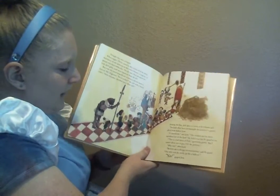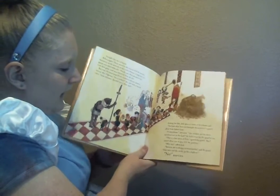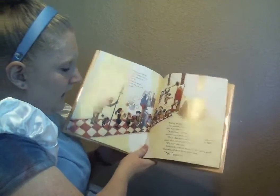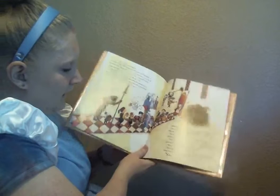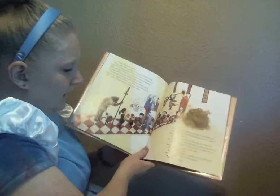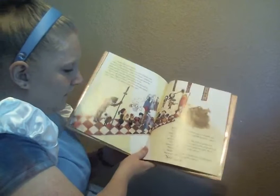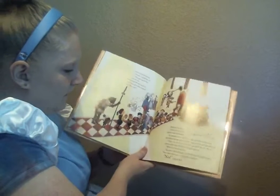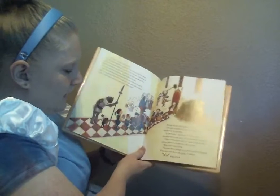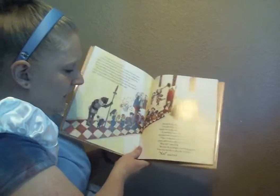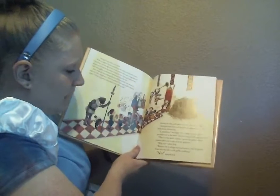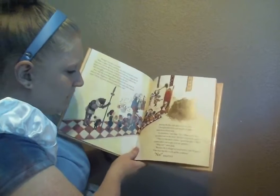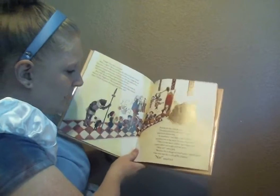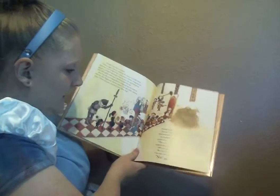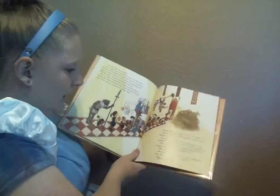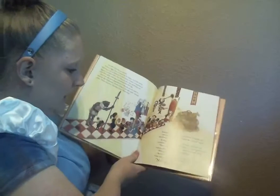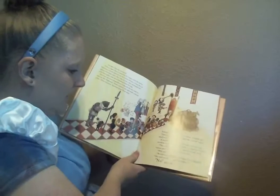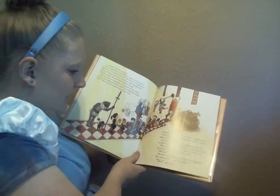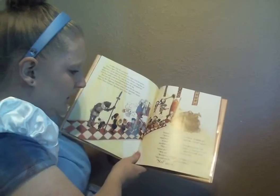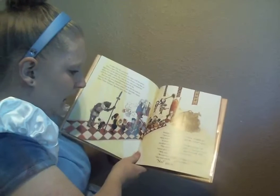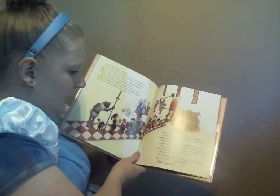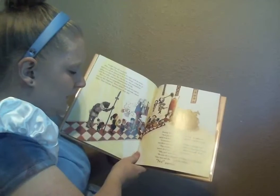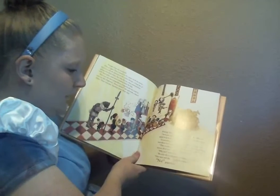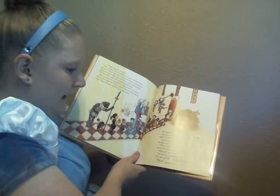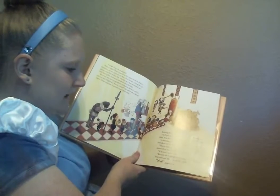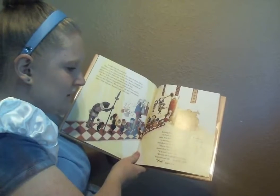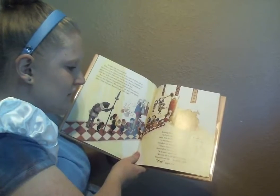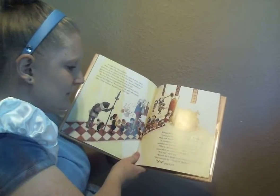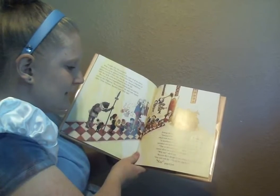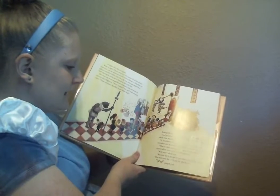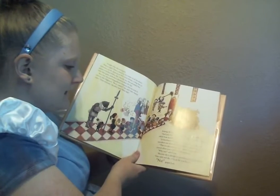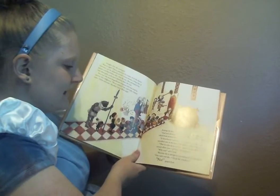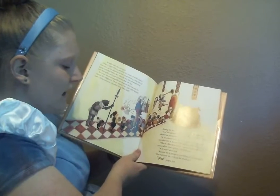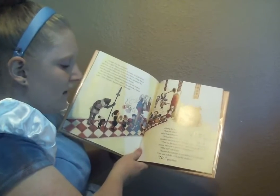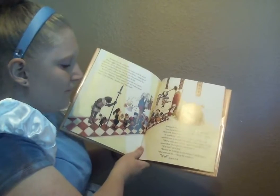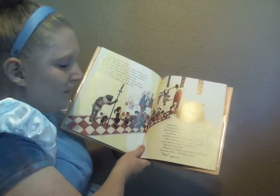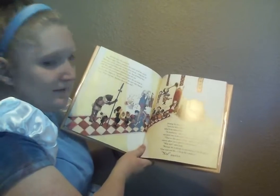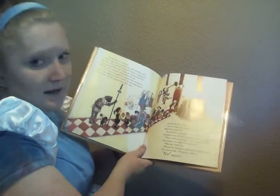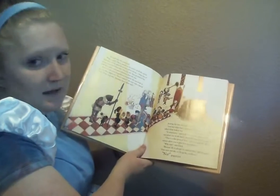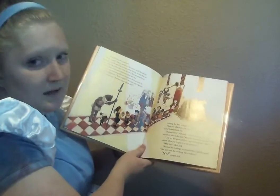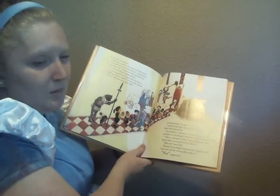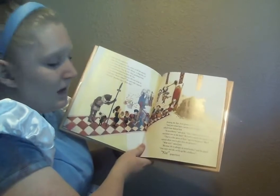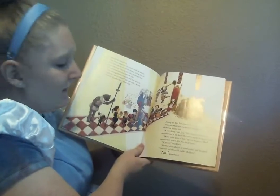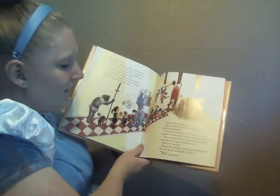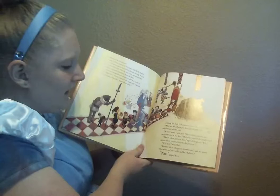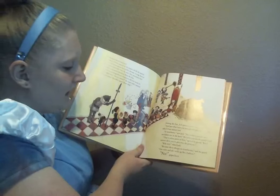behind him. A strawberry, said Jack, the reddest, juiciest, most succulent one in the land.